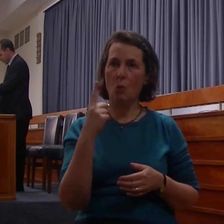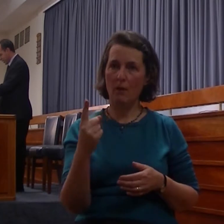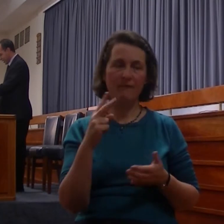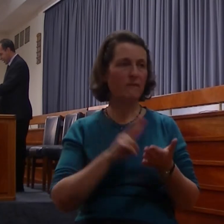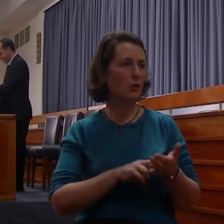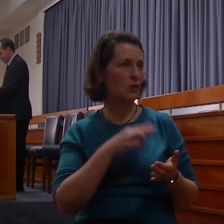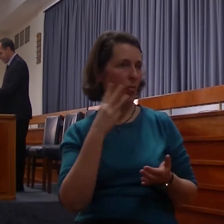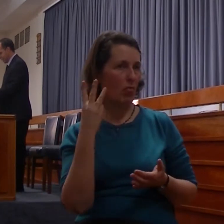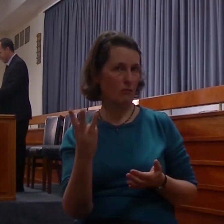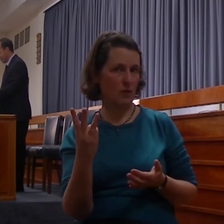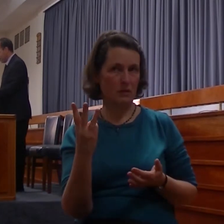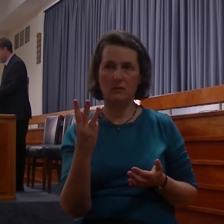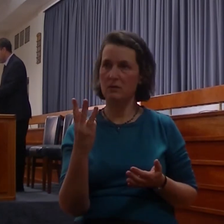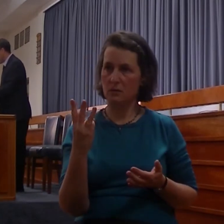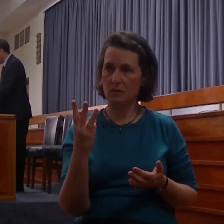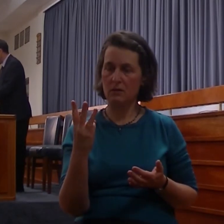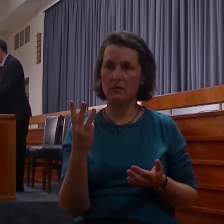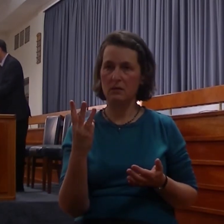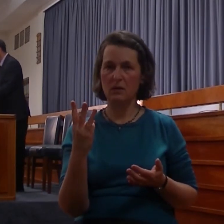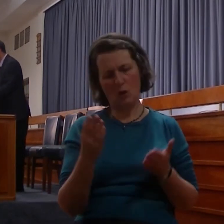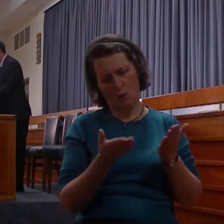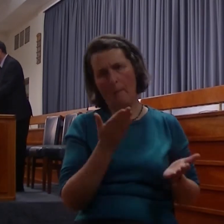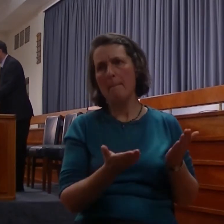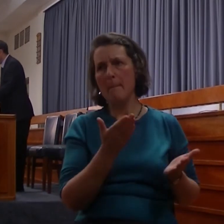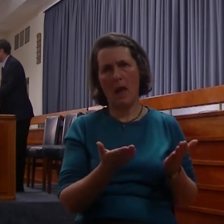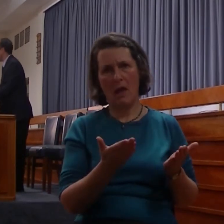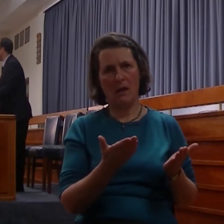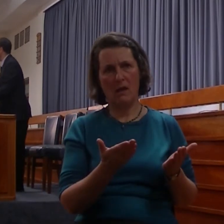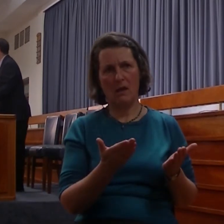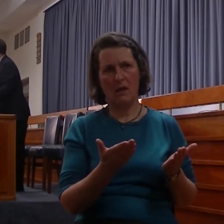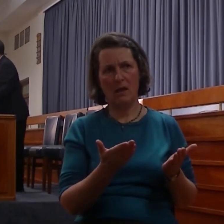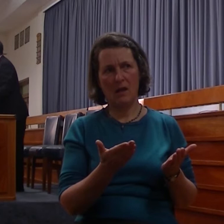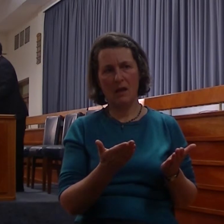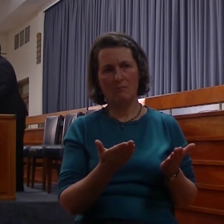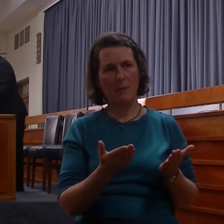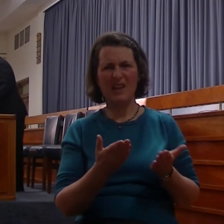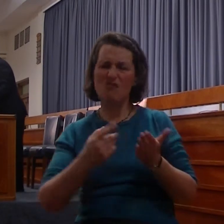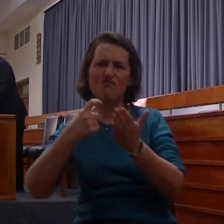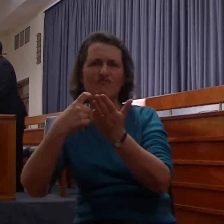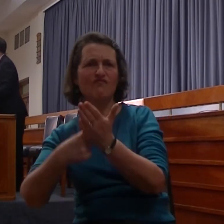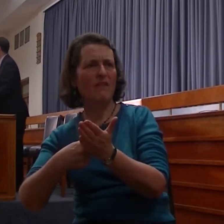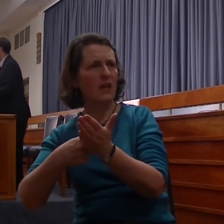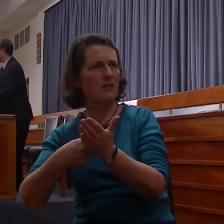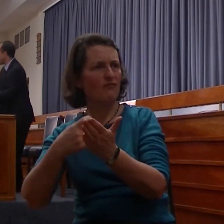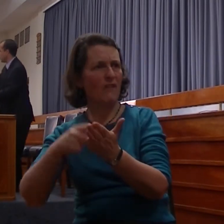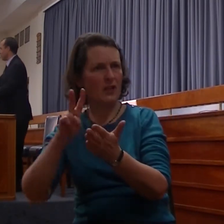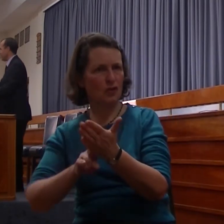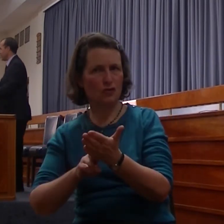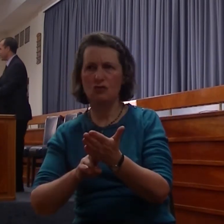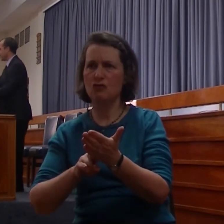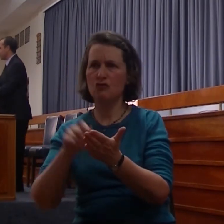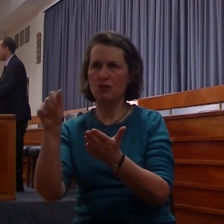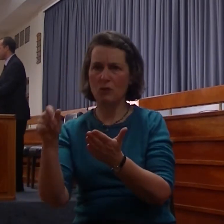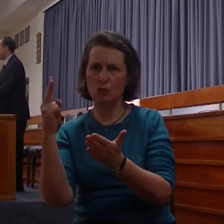1 Thessalonians chapter 1 and verse 3. 1 Thessalonians chapter 1 and verse 3. And we will